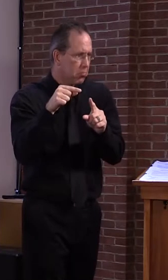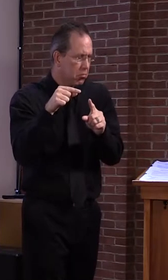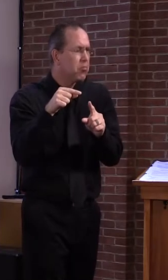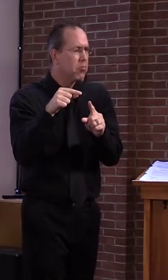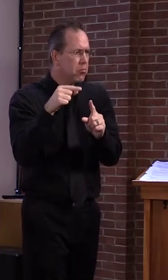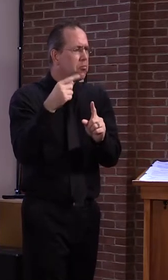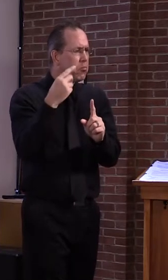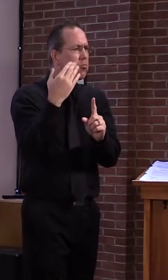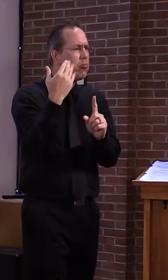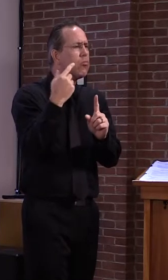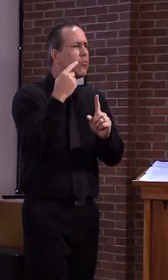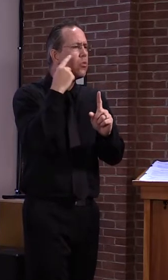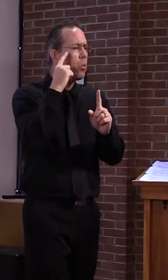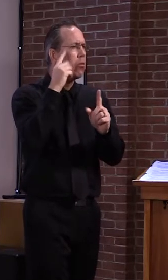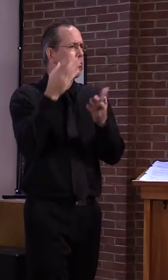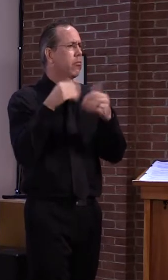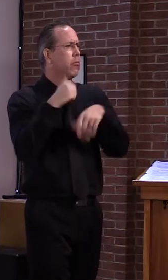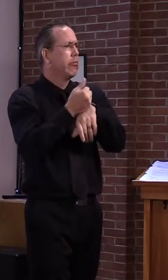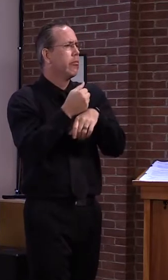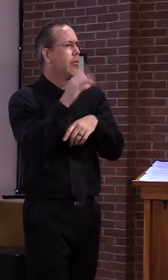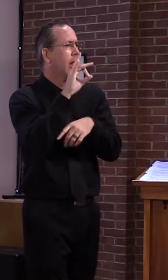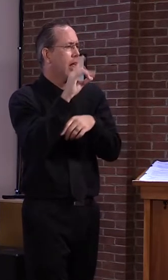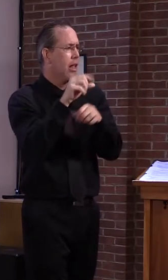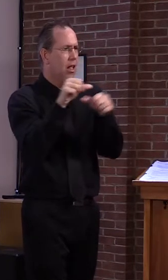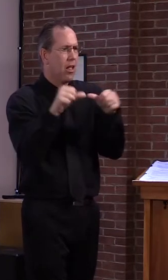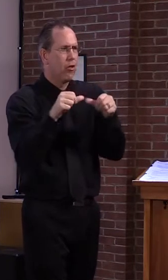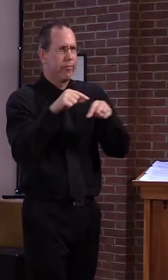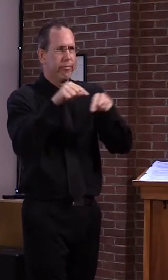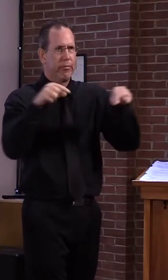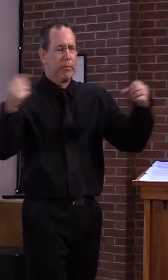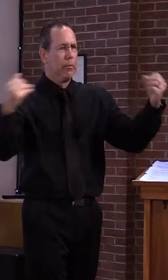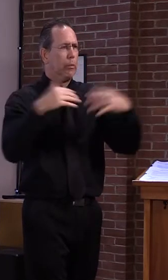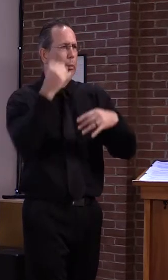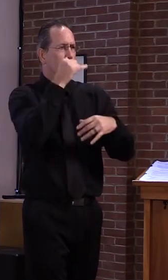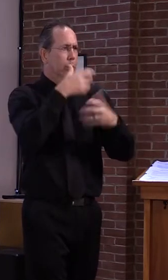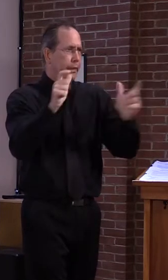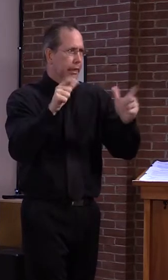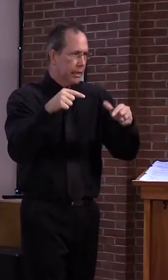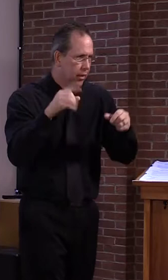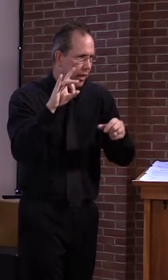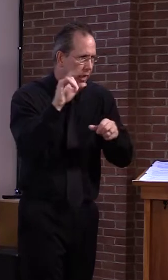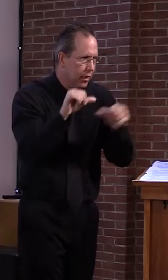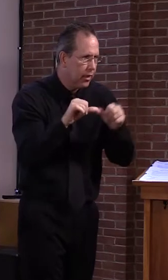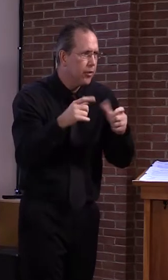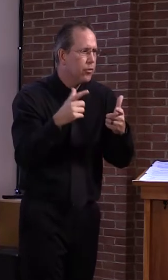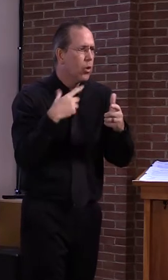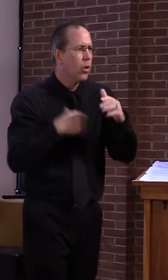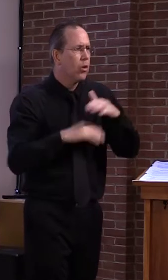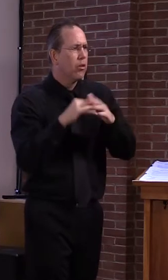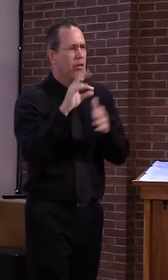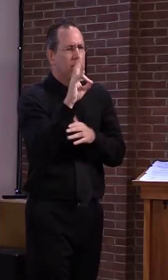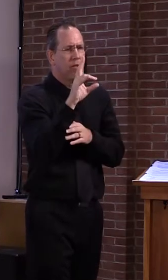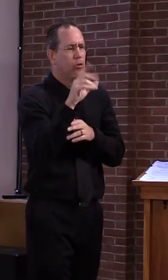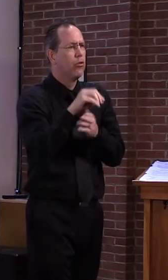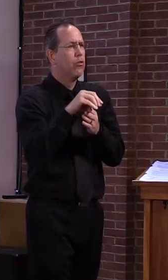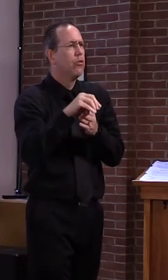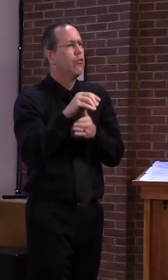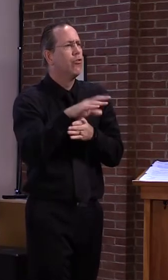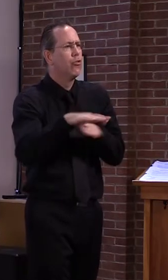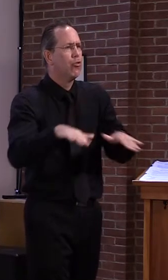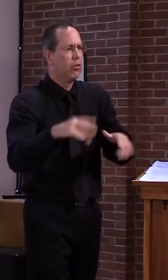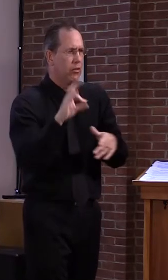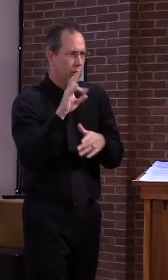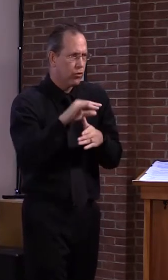having 700 child care slots available and have already filled those slots.